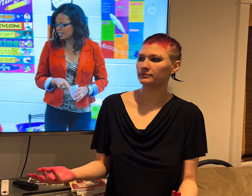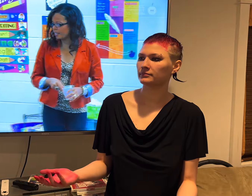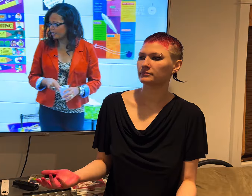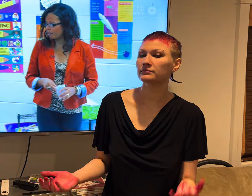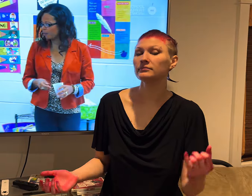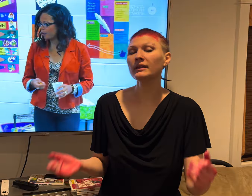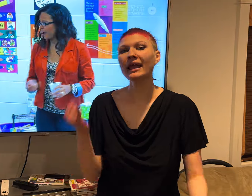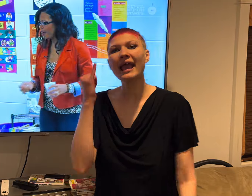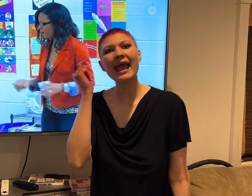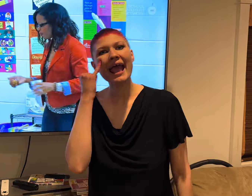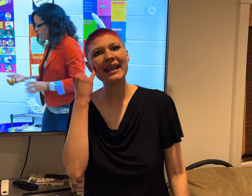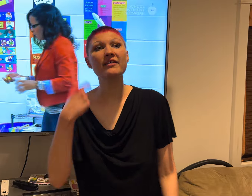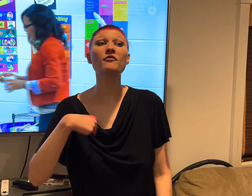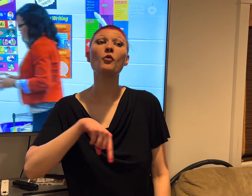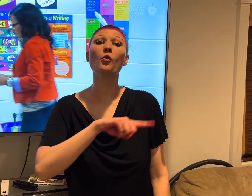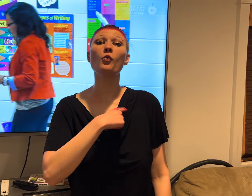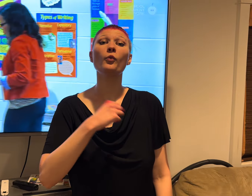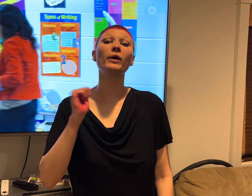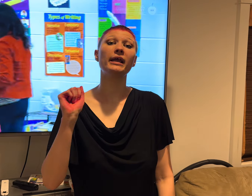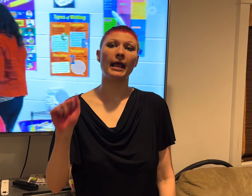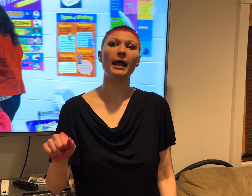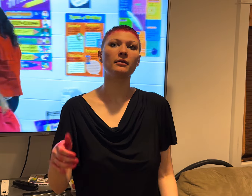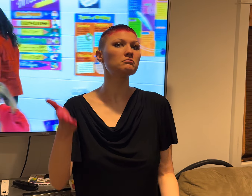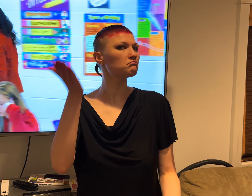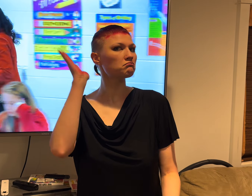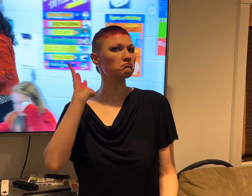it? Okay? Now, you're going to get a chip.